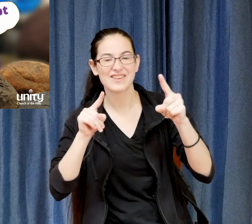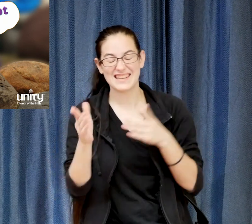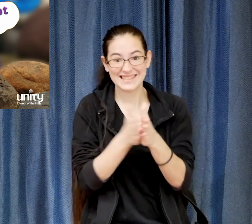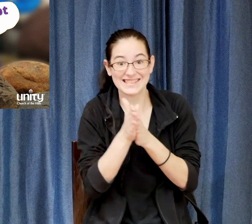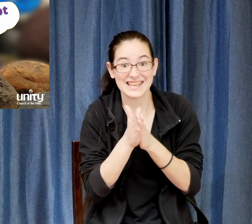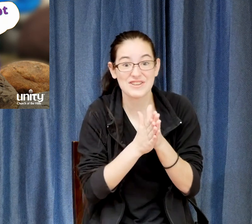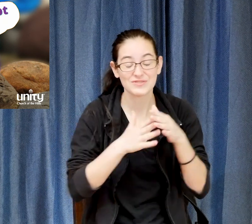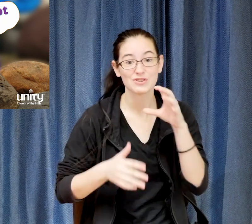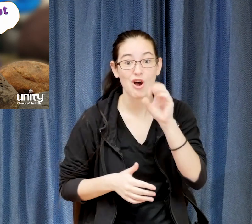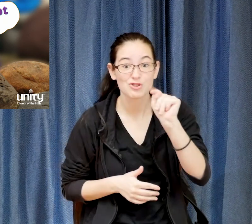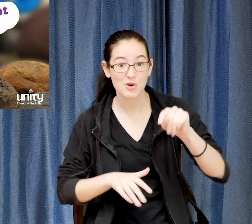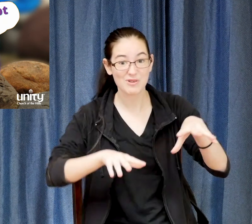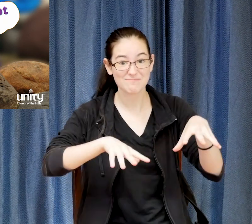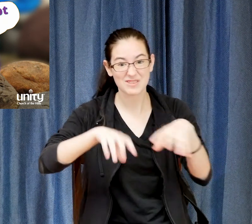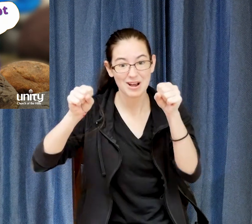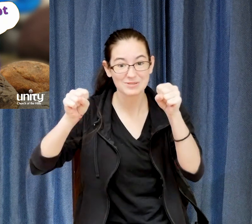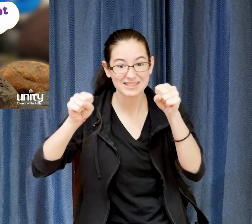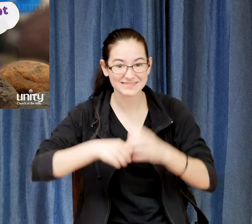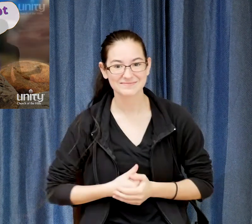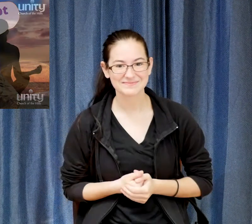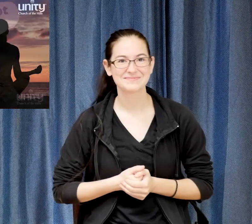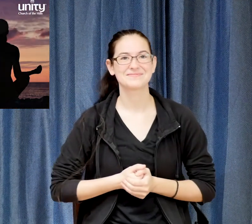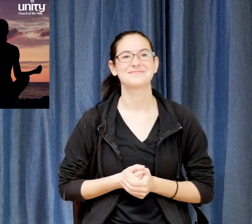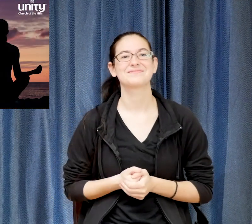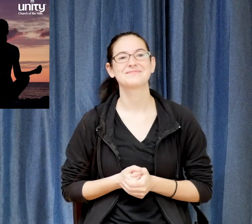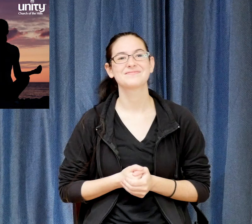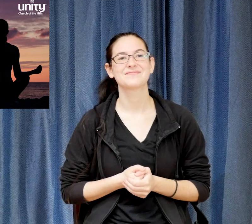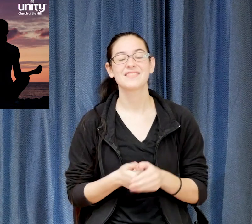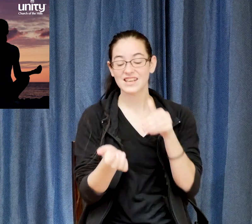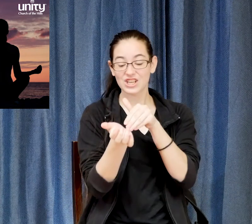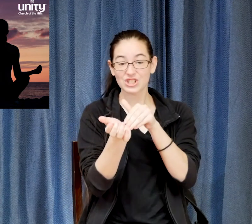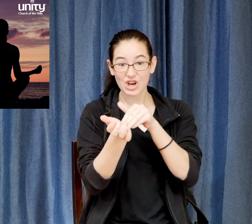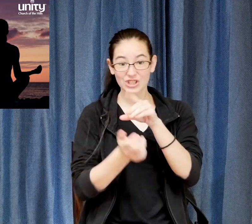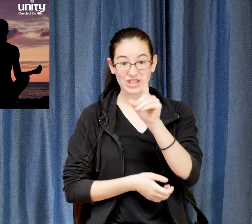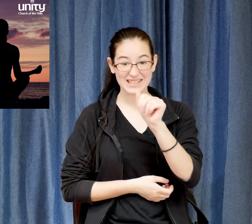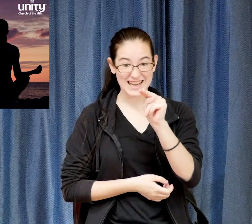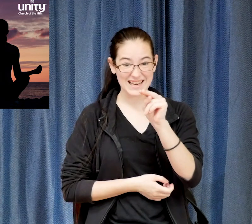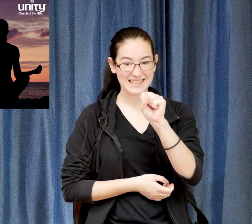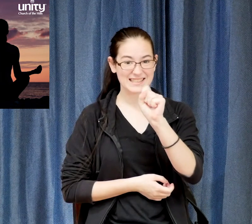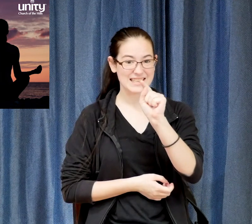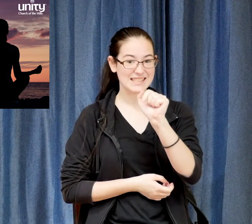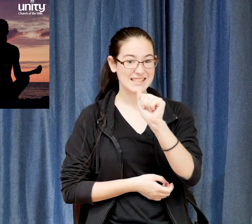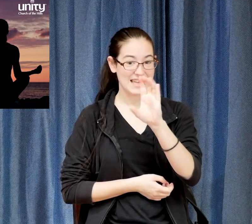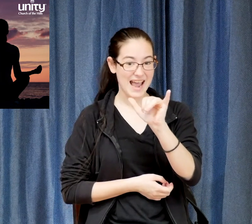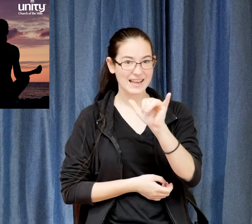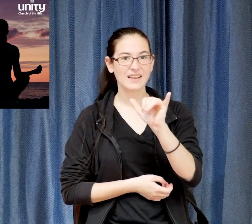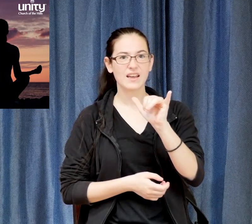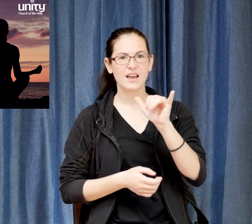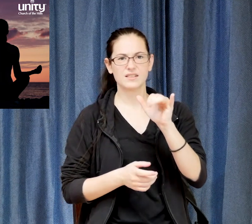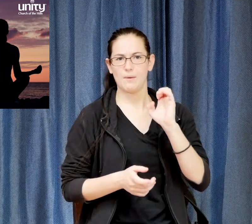October adoption on a love offering basis. Dr. Dan Stasiak has returned to his